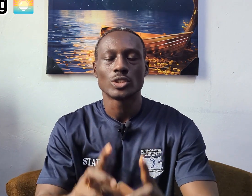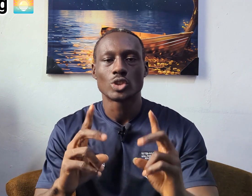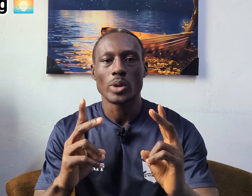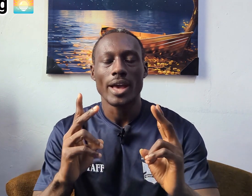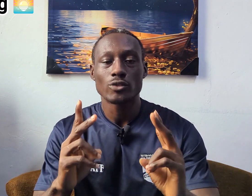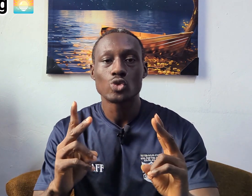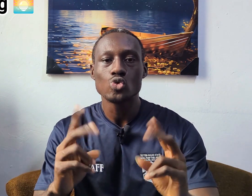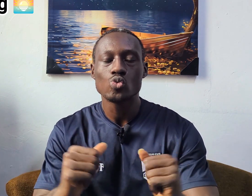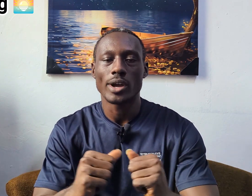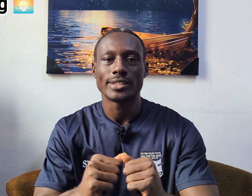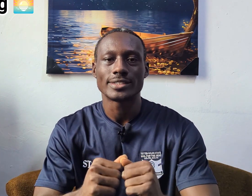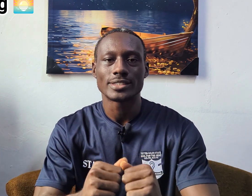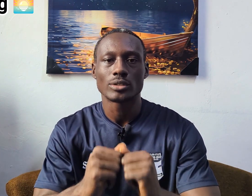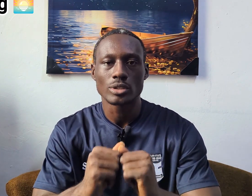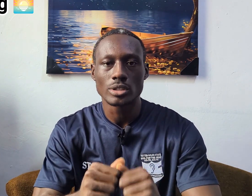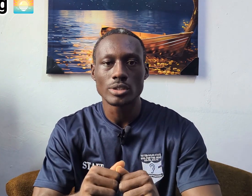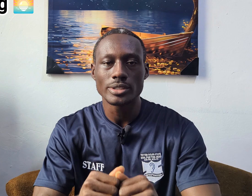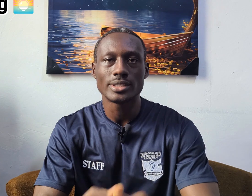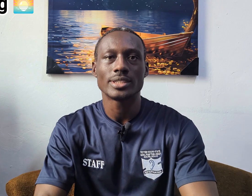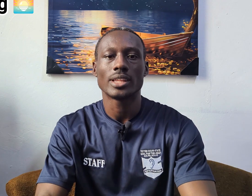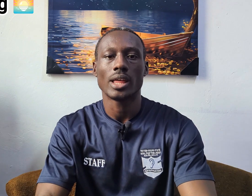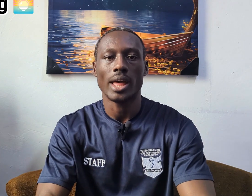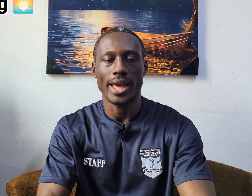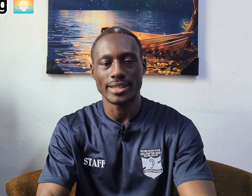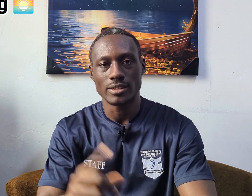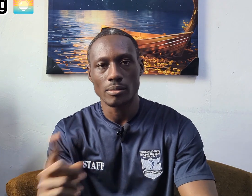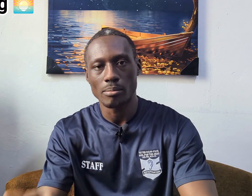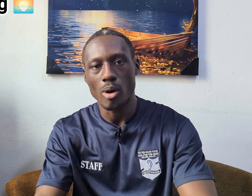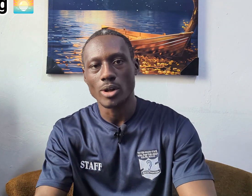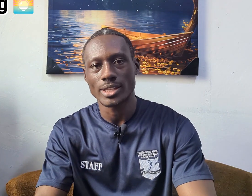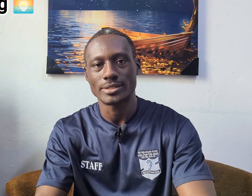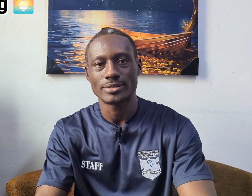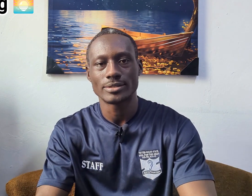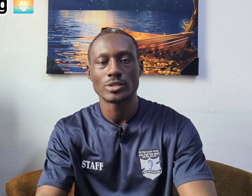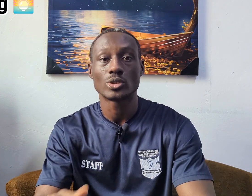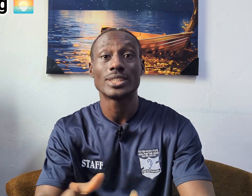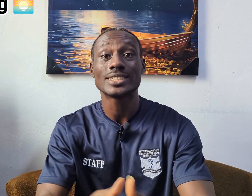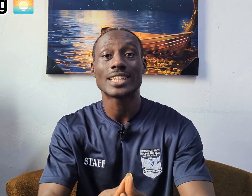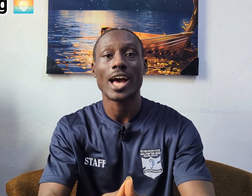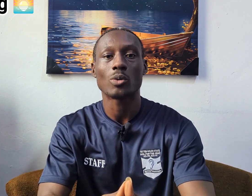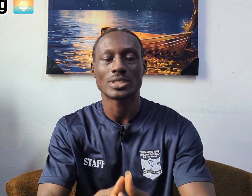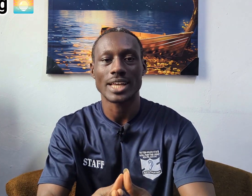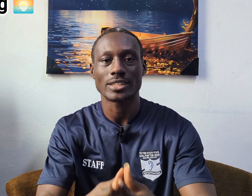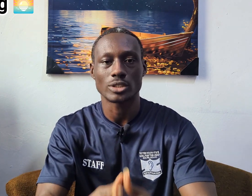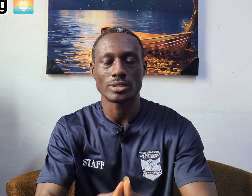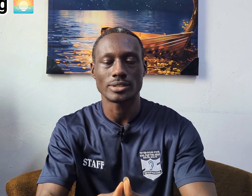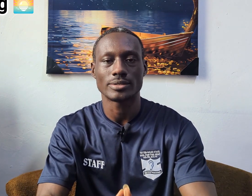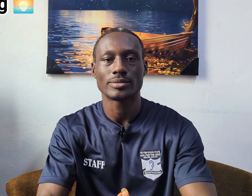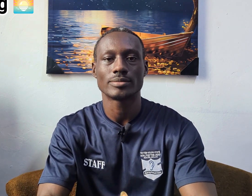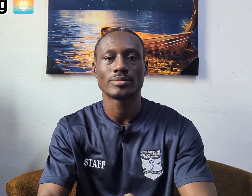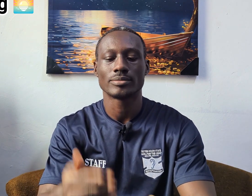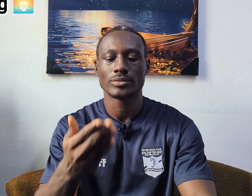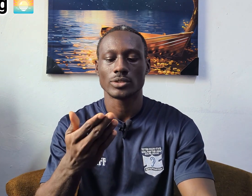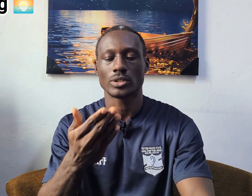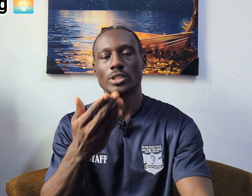we have two words, good and morning. So this is how we sign good. So this